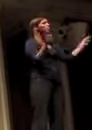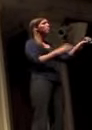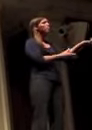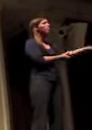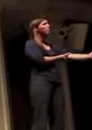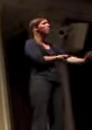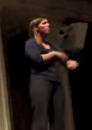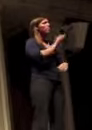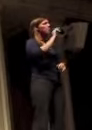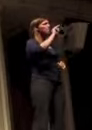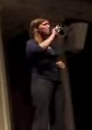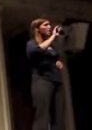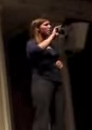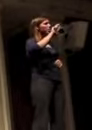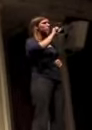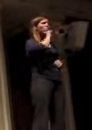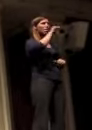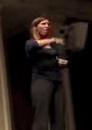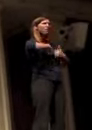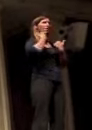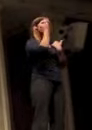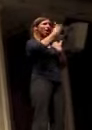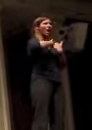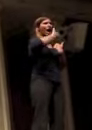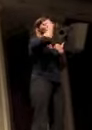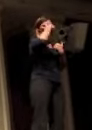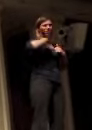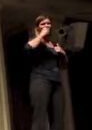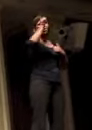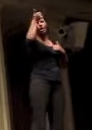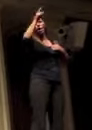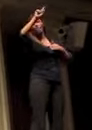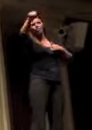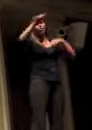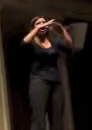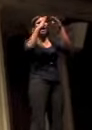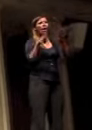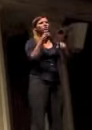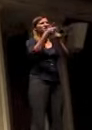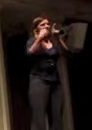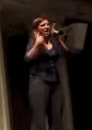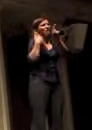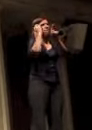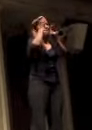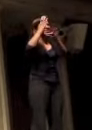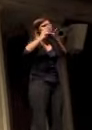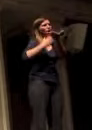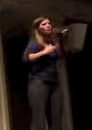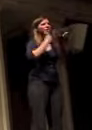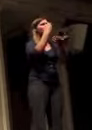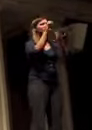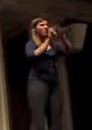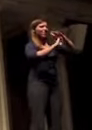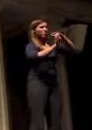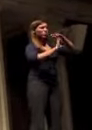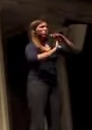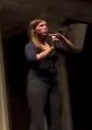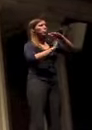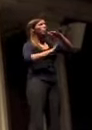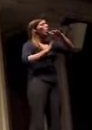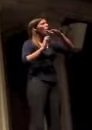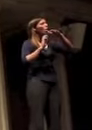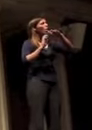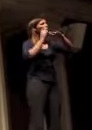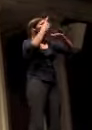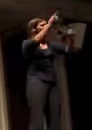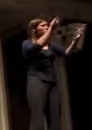They live in other people's houses and at Metro bus stops and outside of elementaries to pick up little siblings after school. See, I've been told all